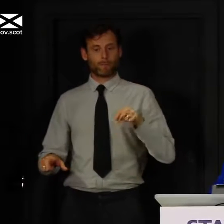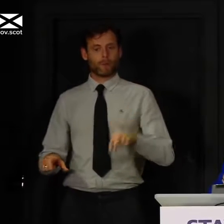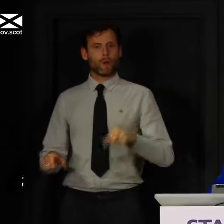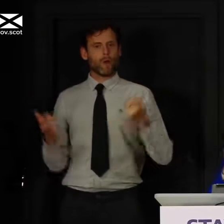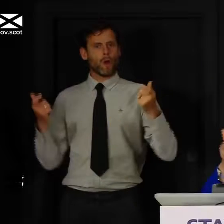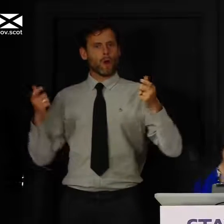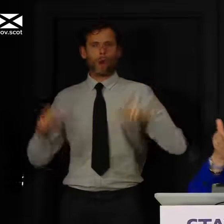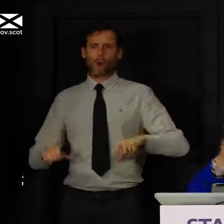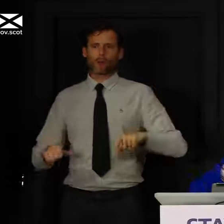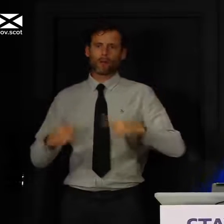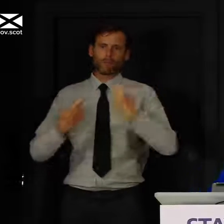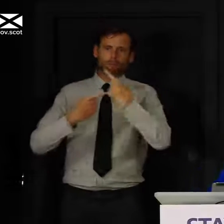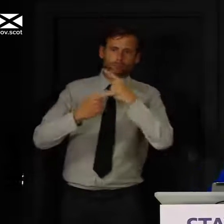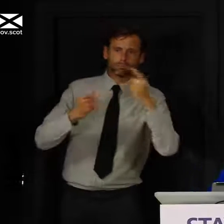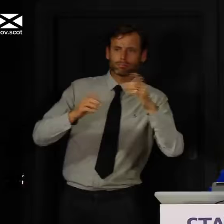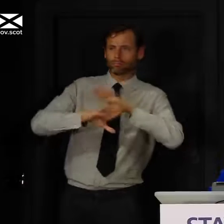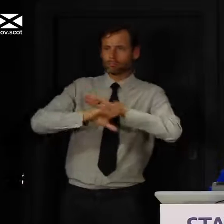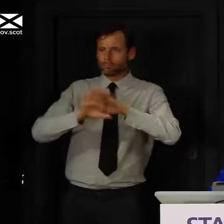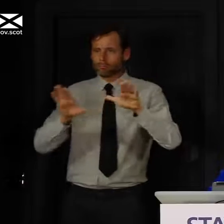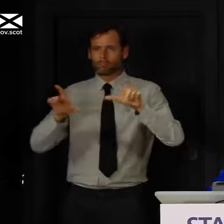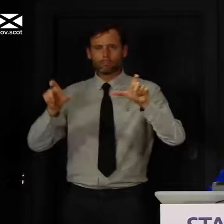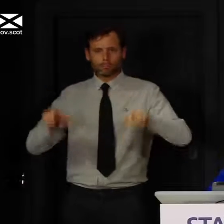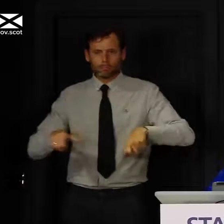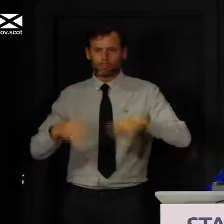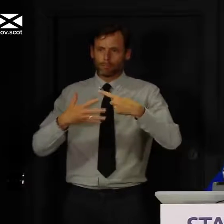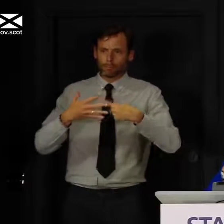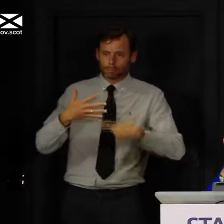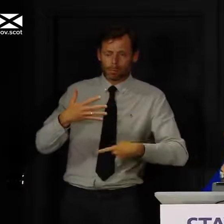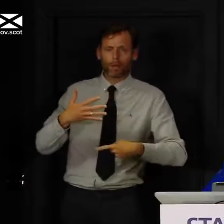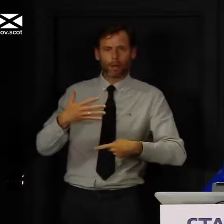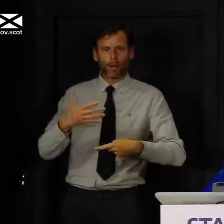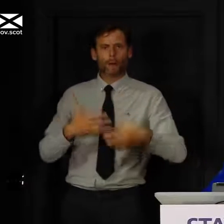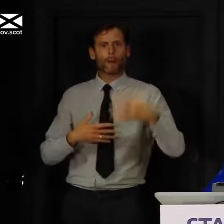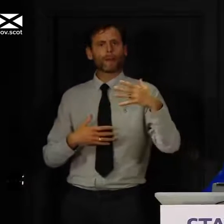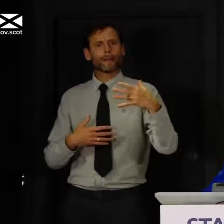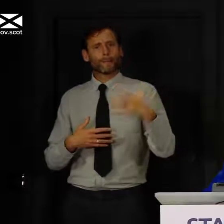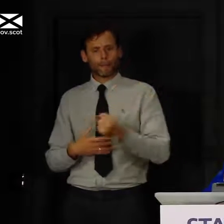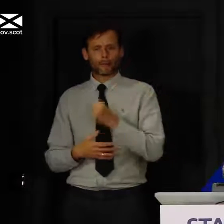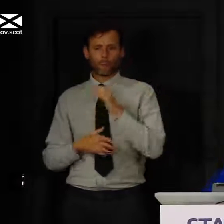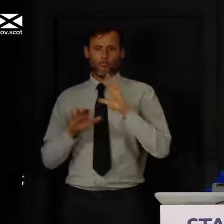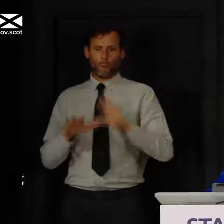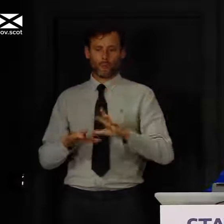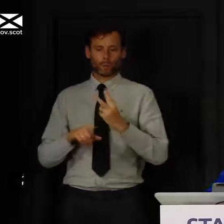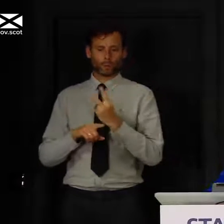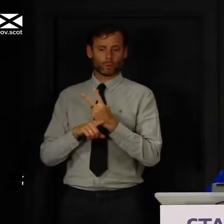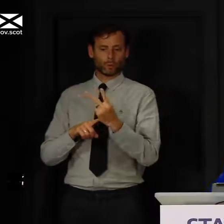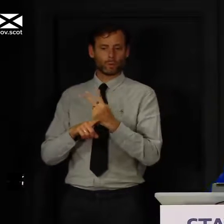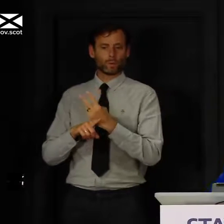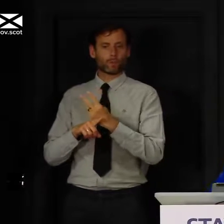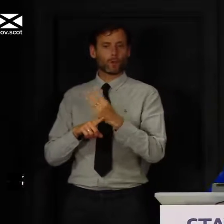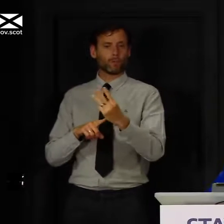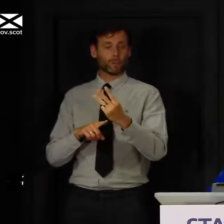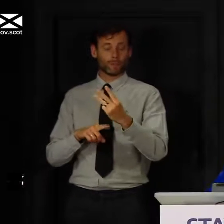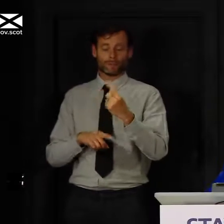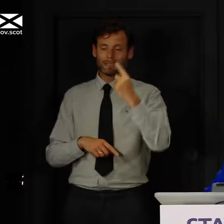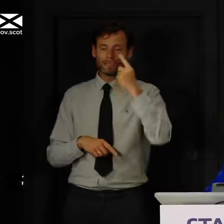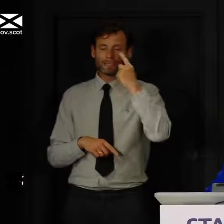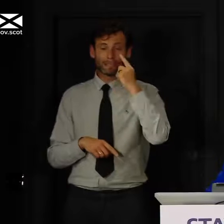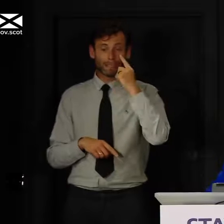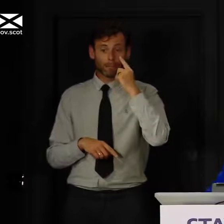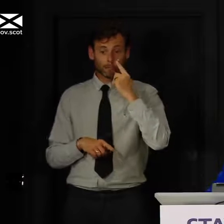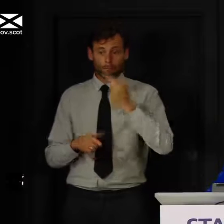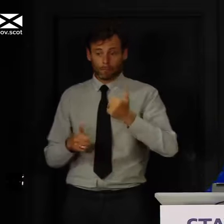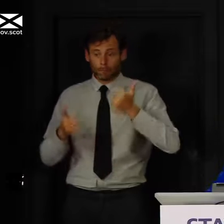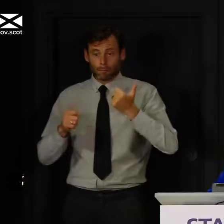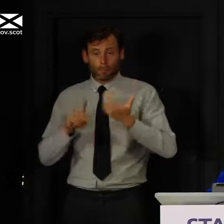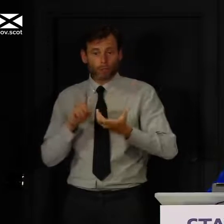of restriction as we went into lockdown, you needed 2 to 3 weeks to see the impact that would have on reducing